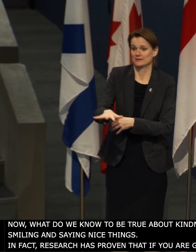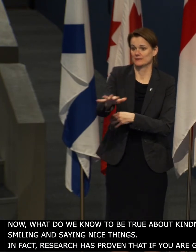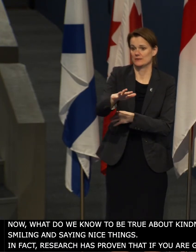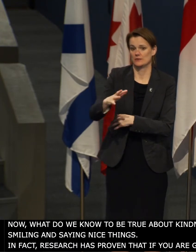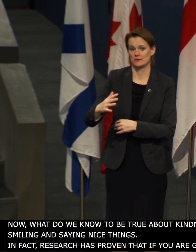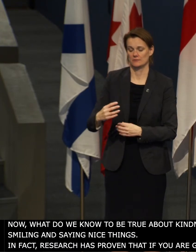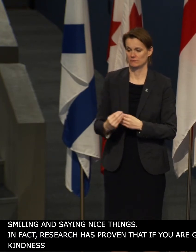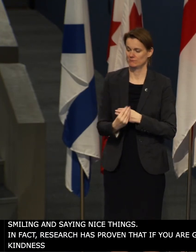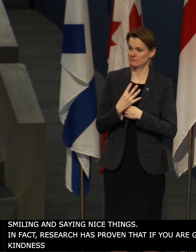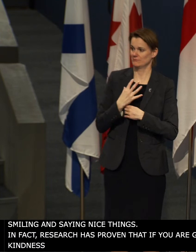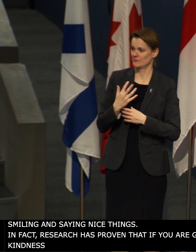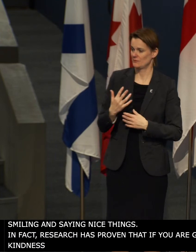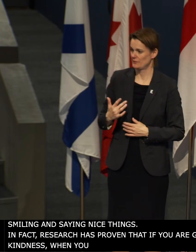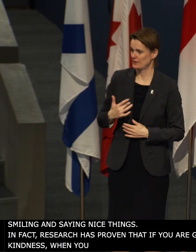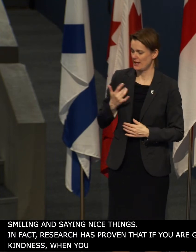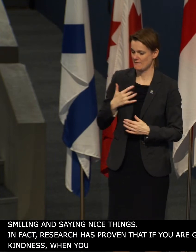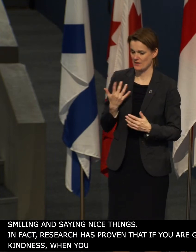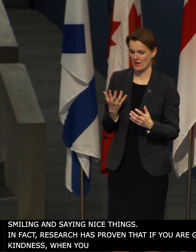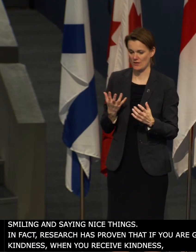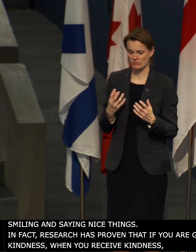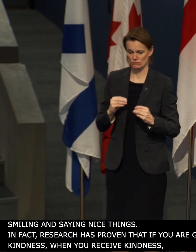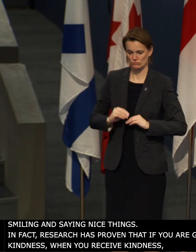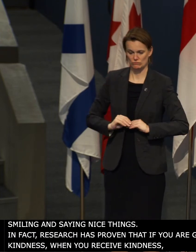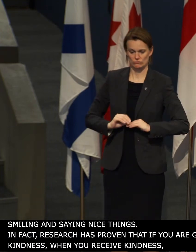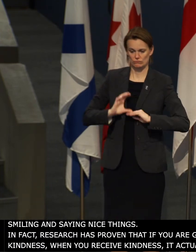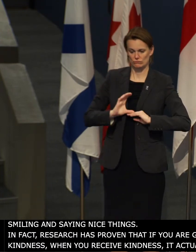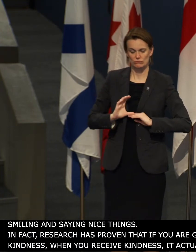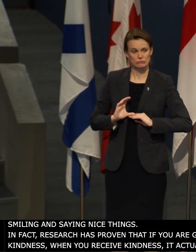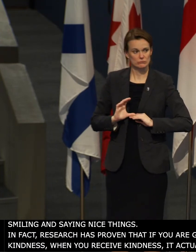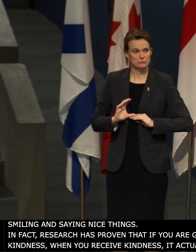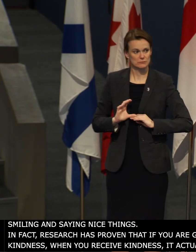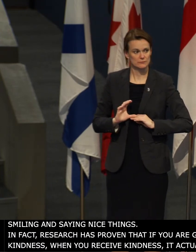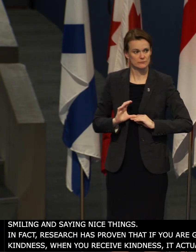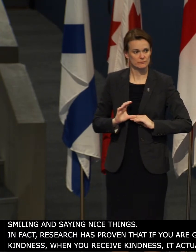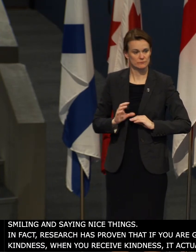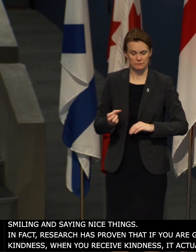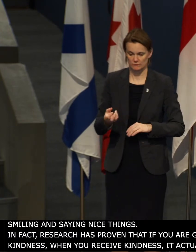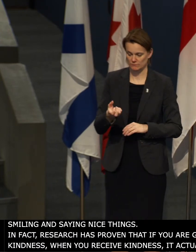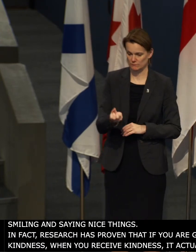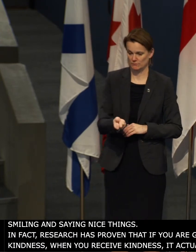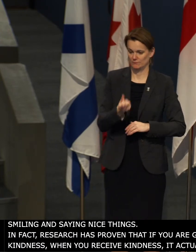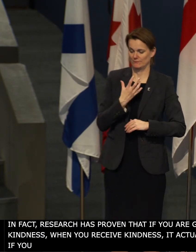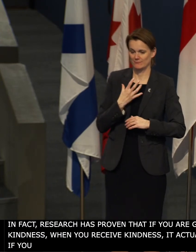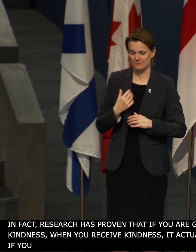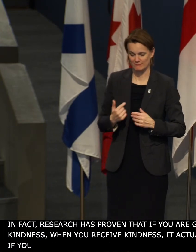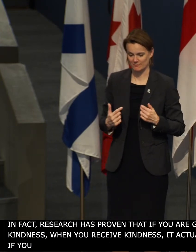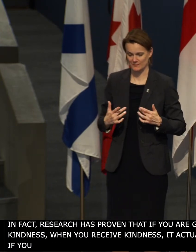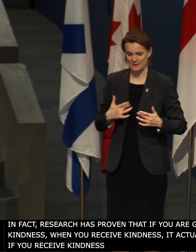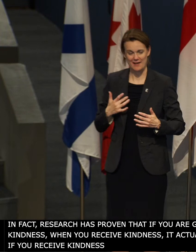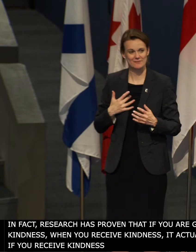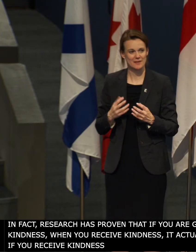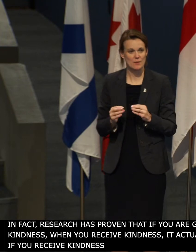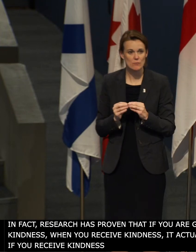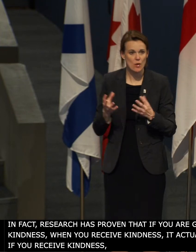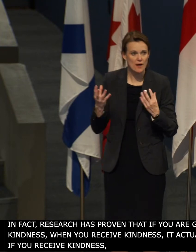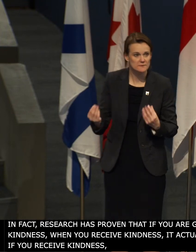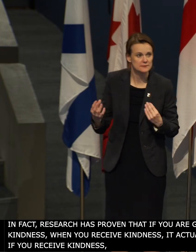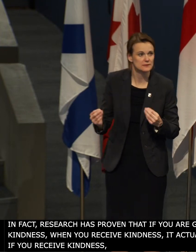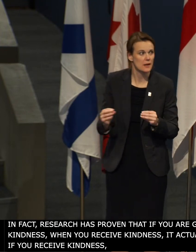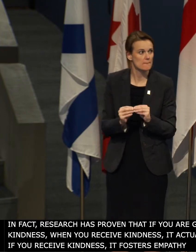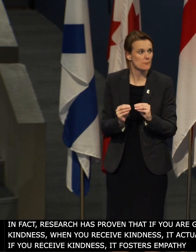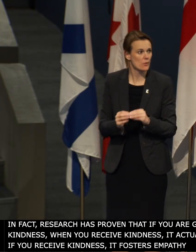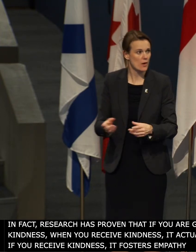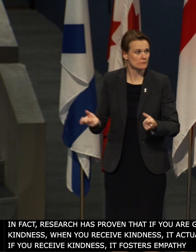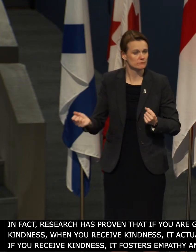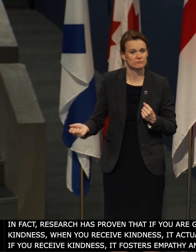you receive kindness, it actually raises your self-worth. If you receive kindness, it fosters empathy and compassion,